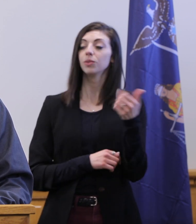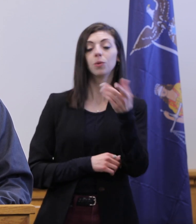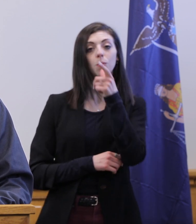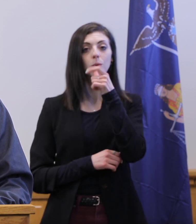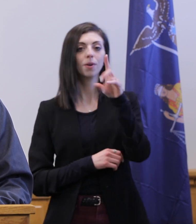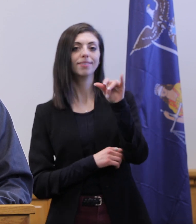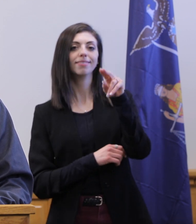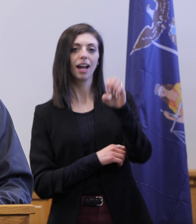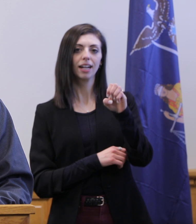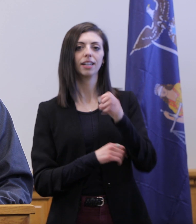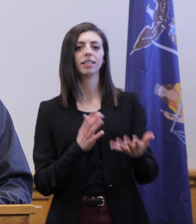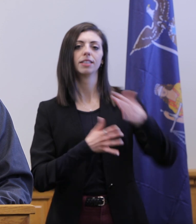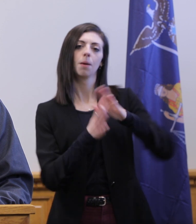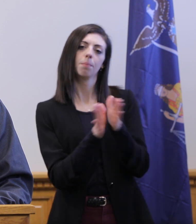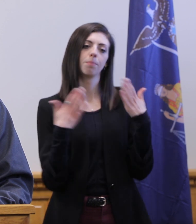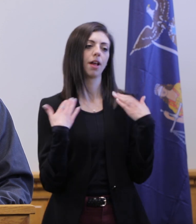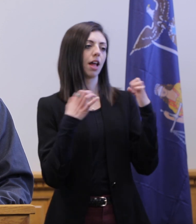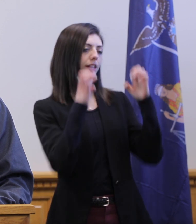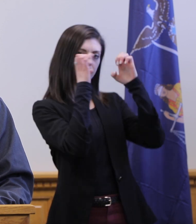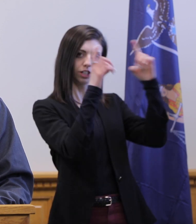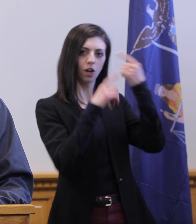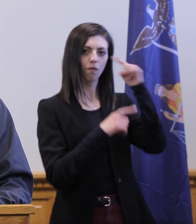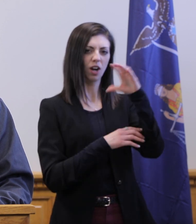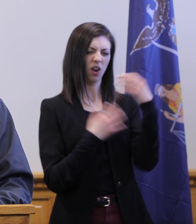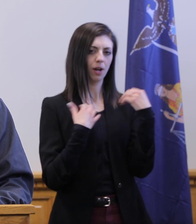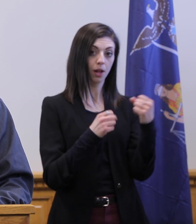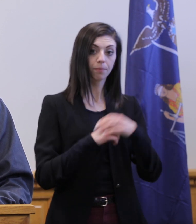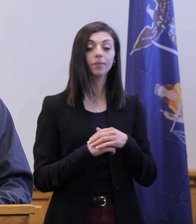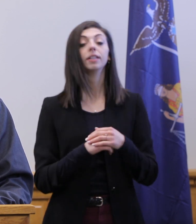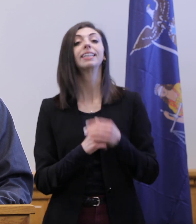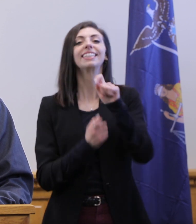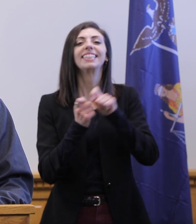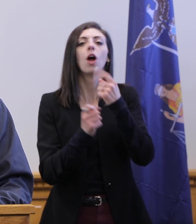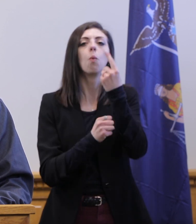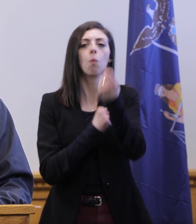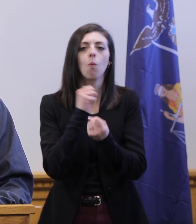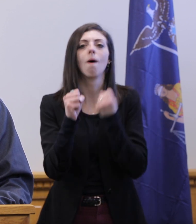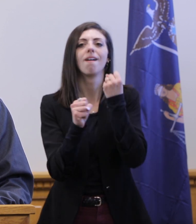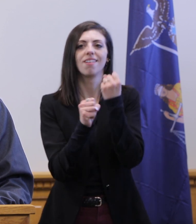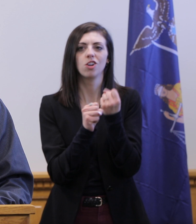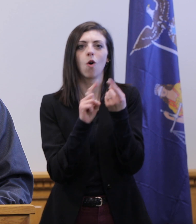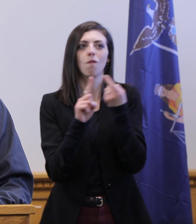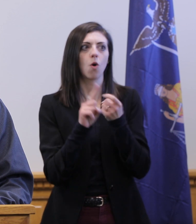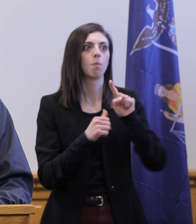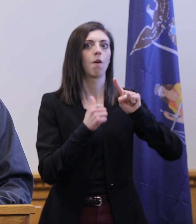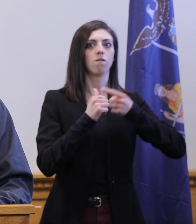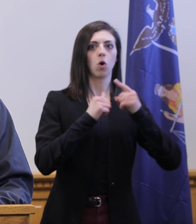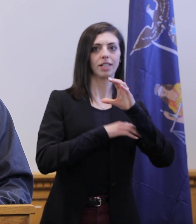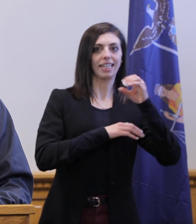Senior Public Health Educator for the County Health Department. It's exactly 1 year since the first county resident was quarantined